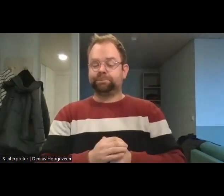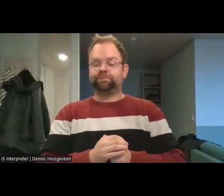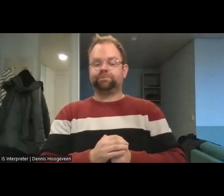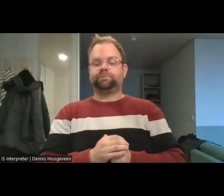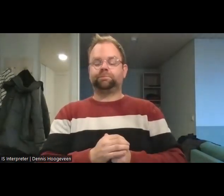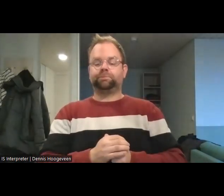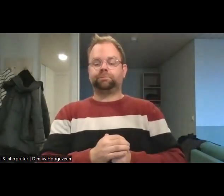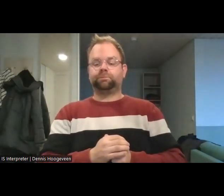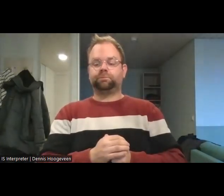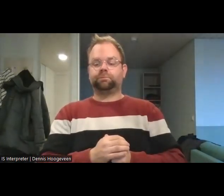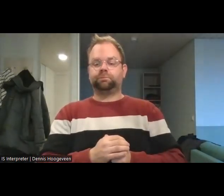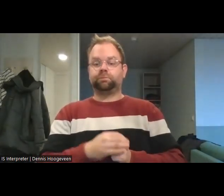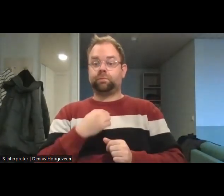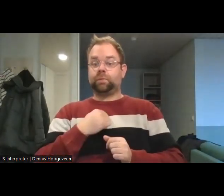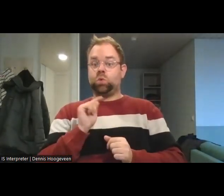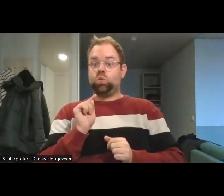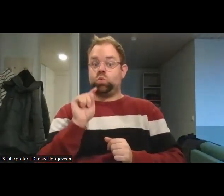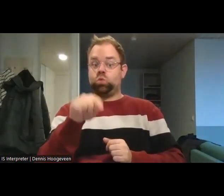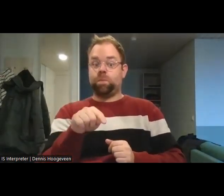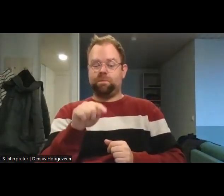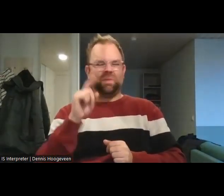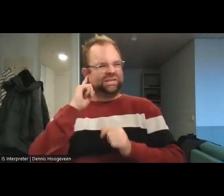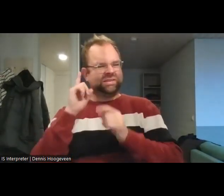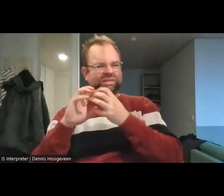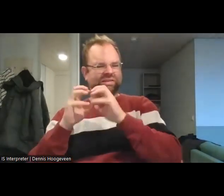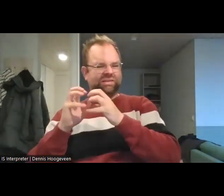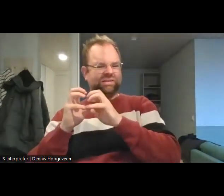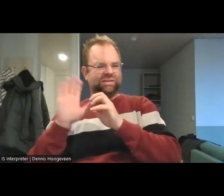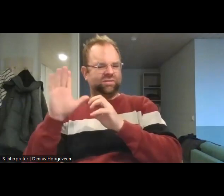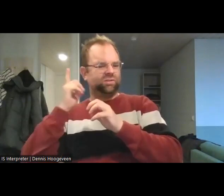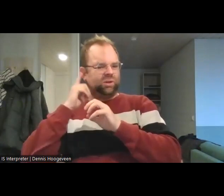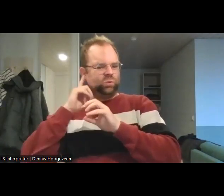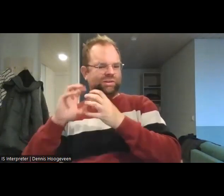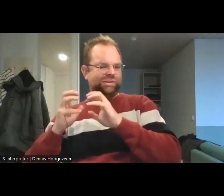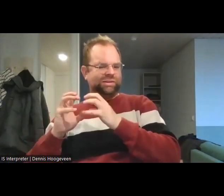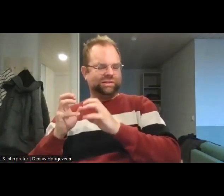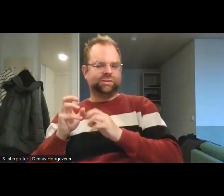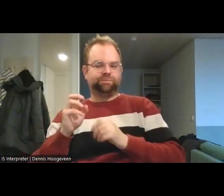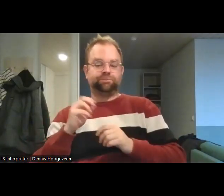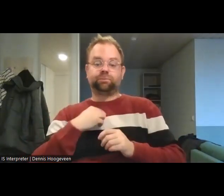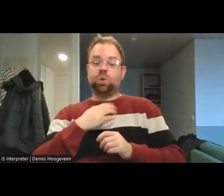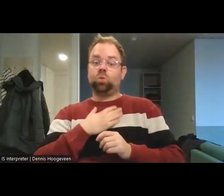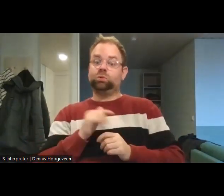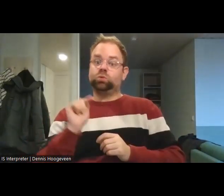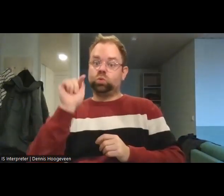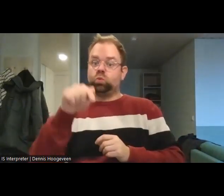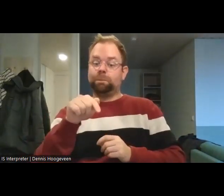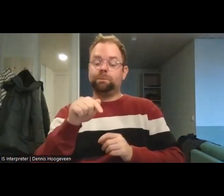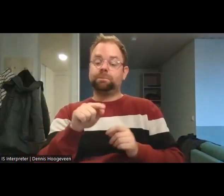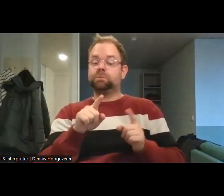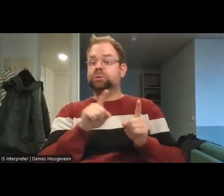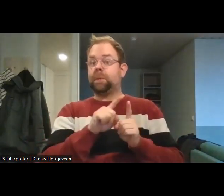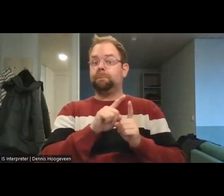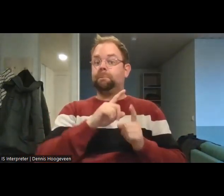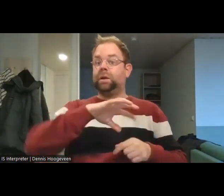disability in the country as a whole. I will really, really be